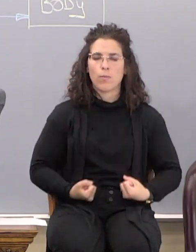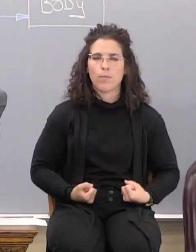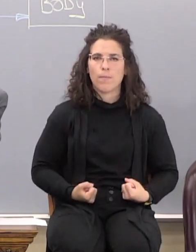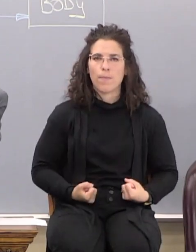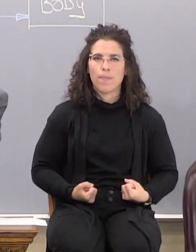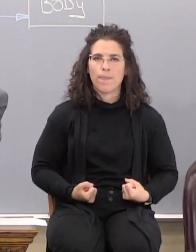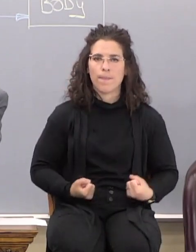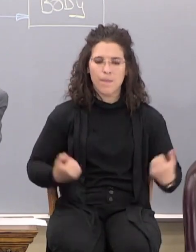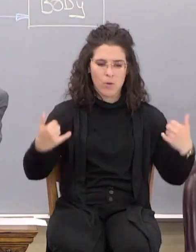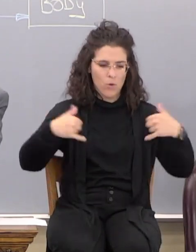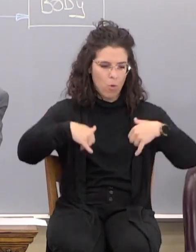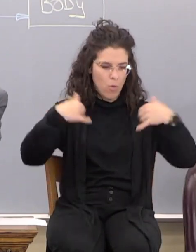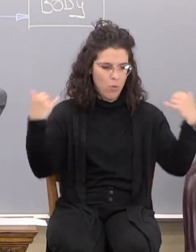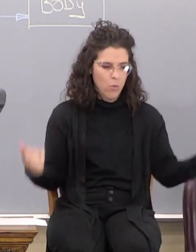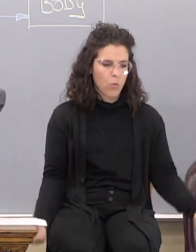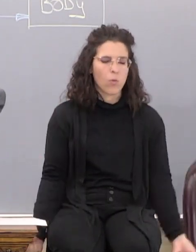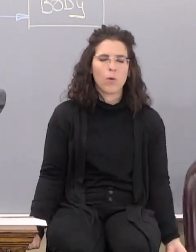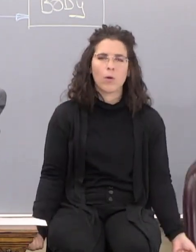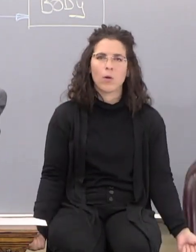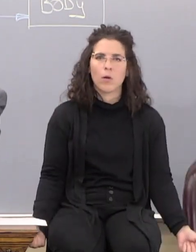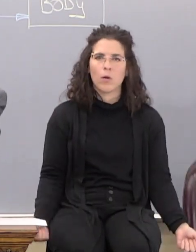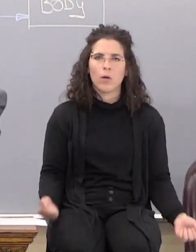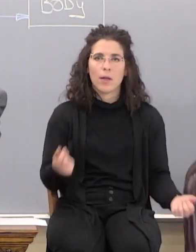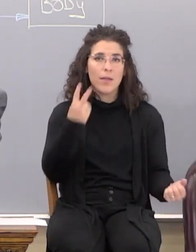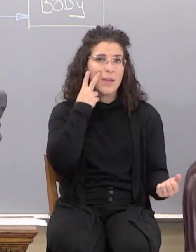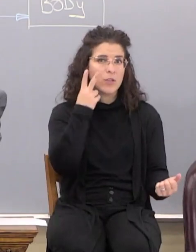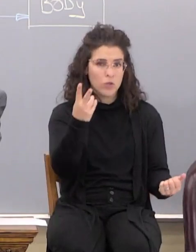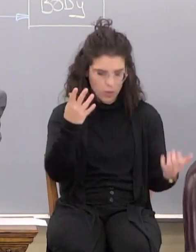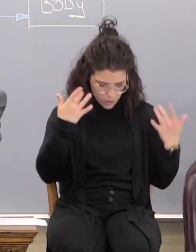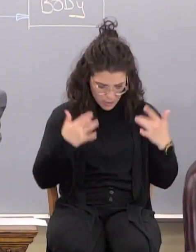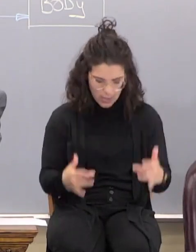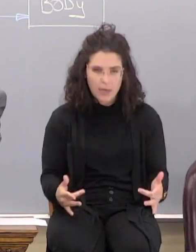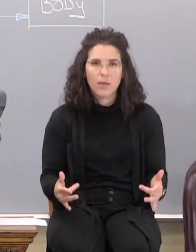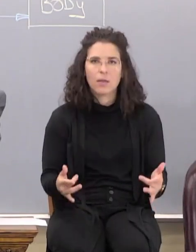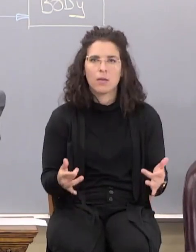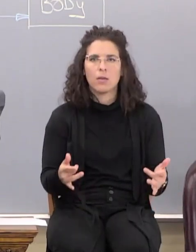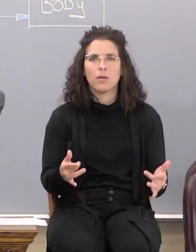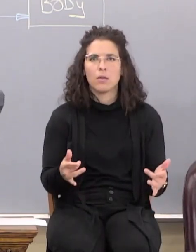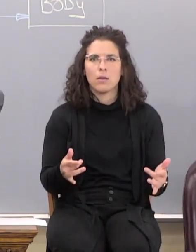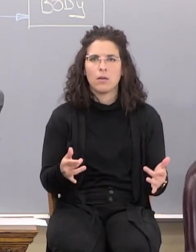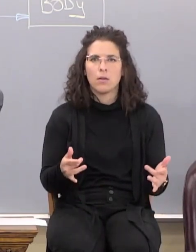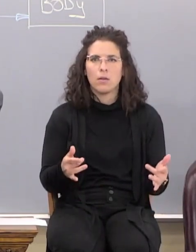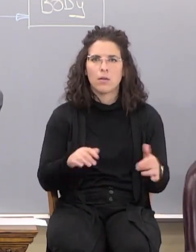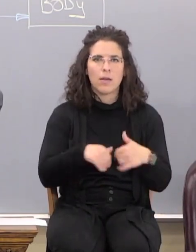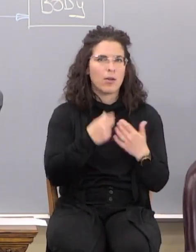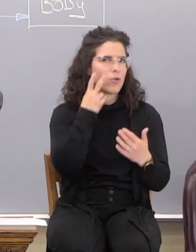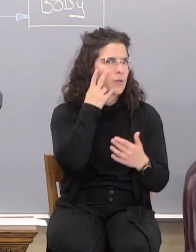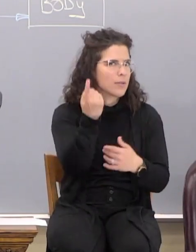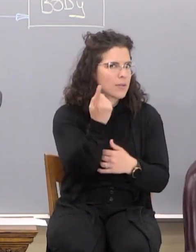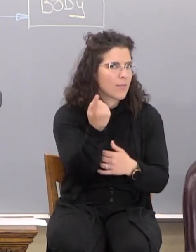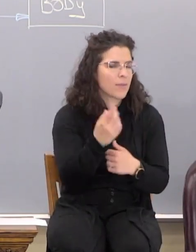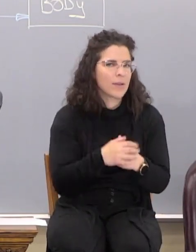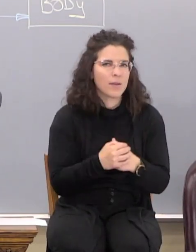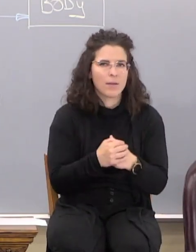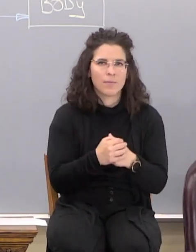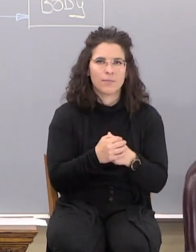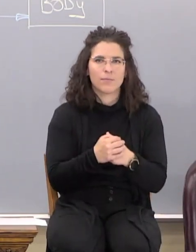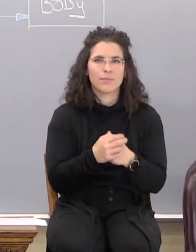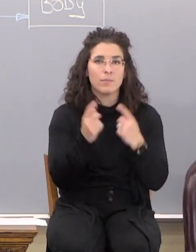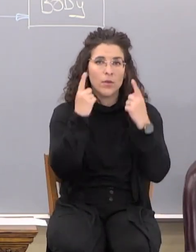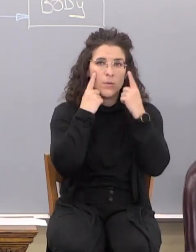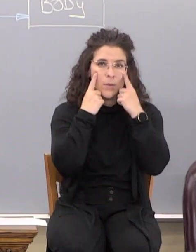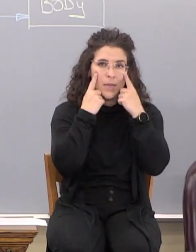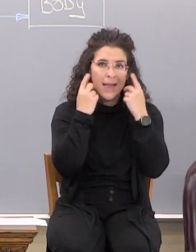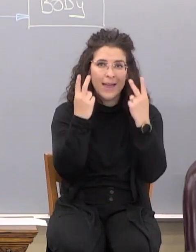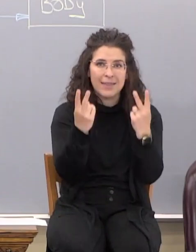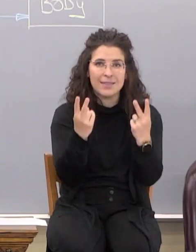The coat went away. And they saw that they were naked. Now, how do you see something? They saw it with their